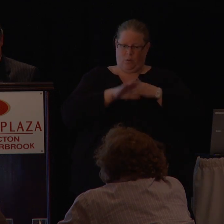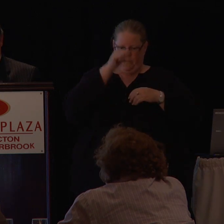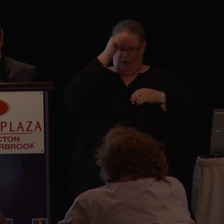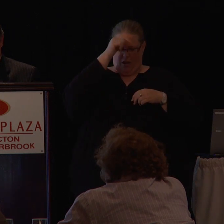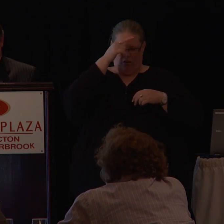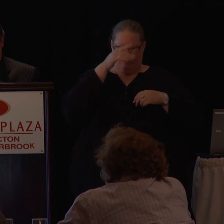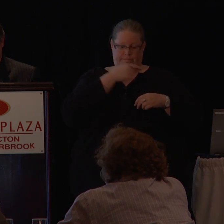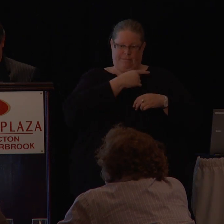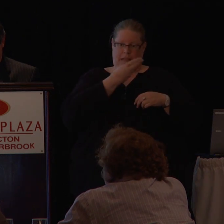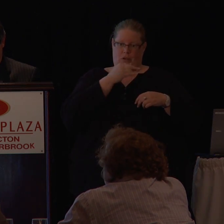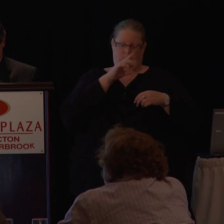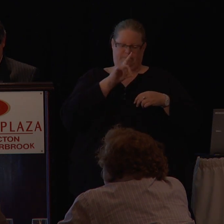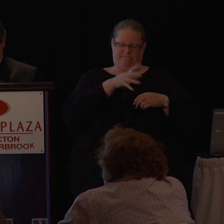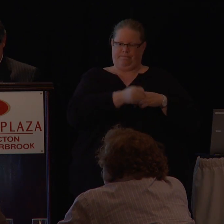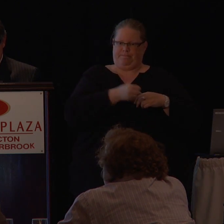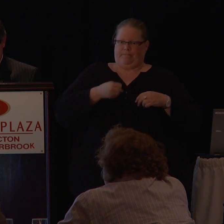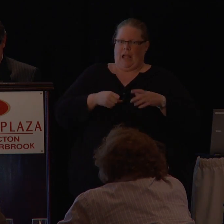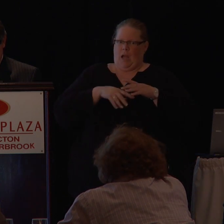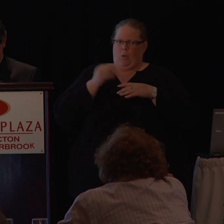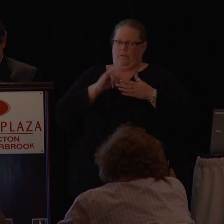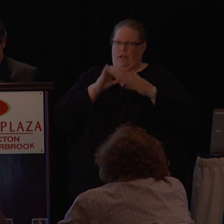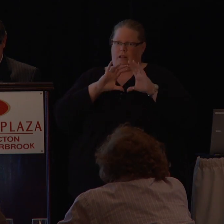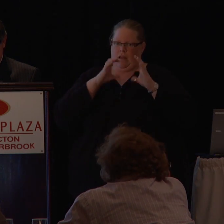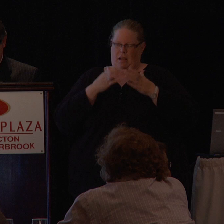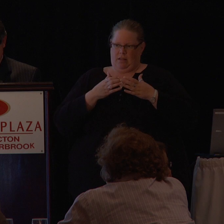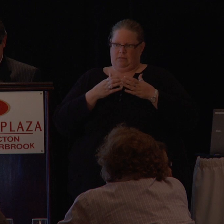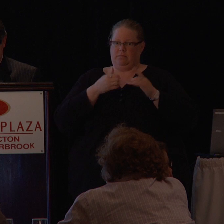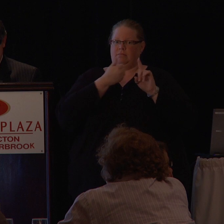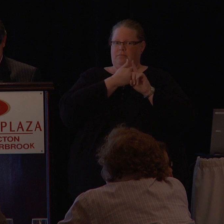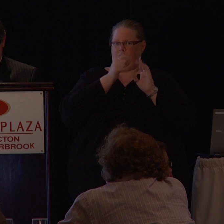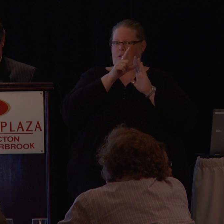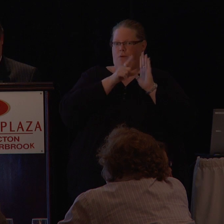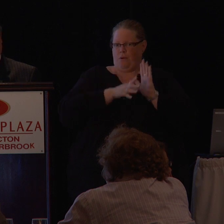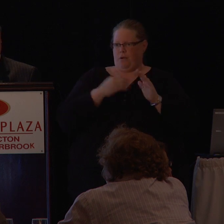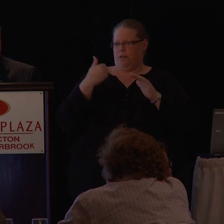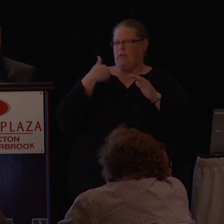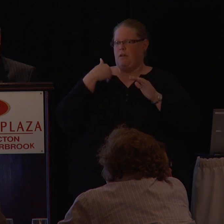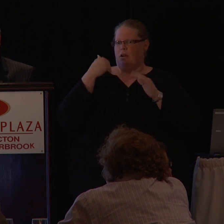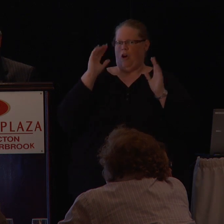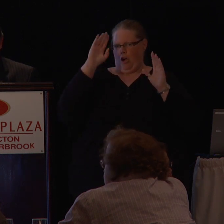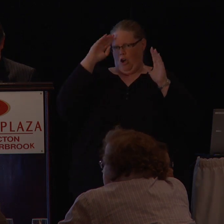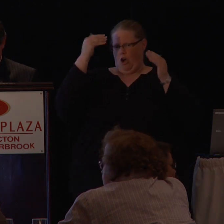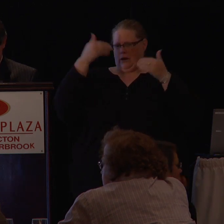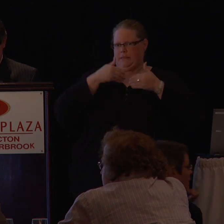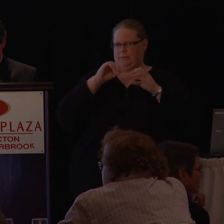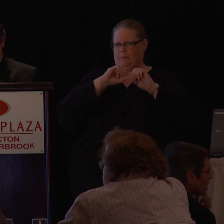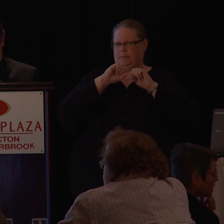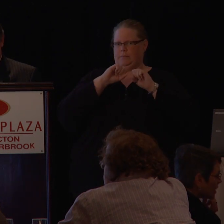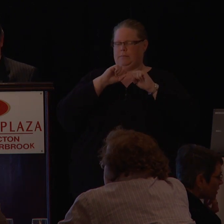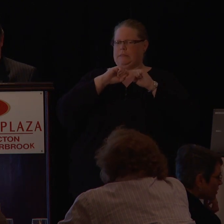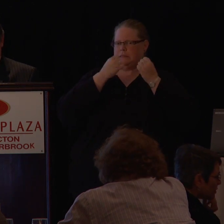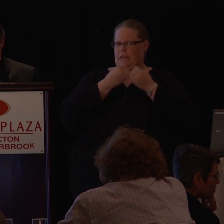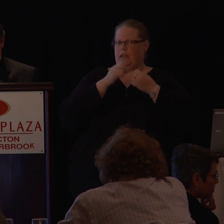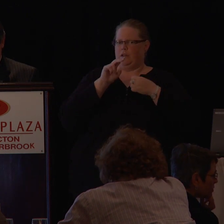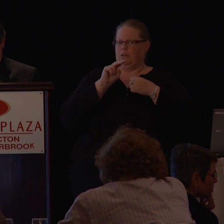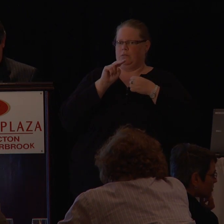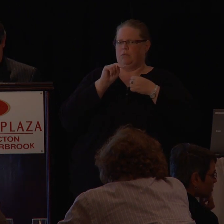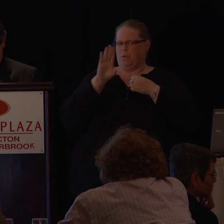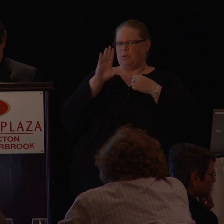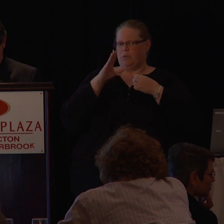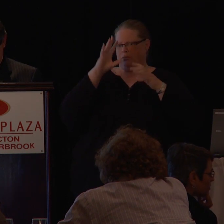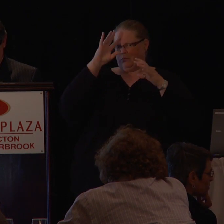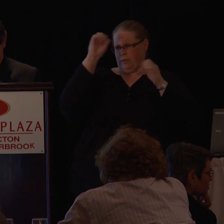advocate, and former Autism Society New Brunswick president, he participated in the McKay